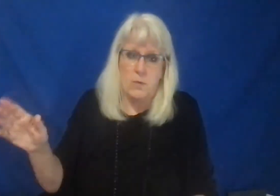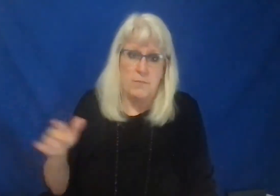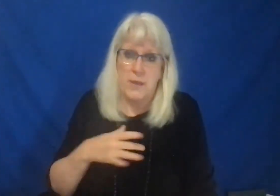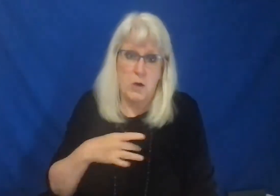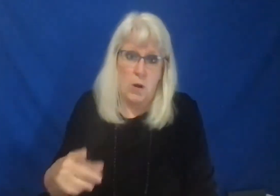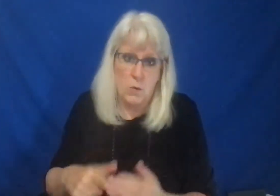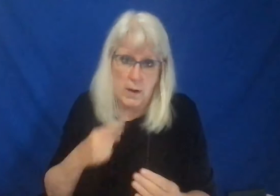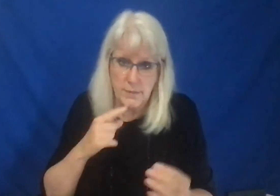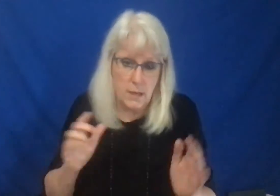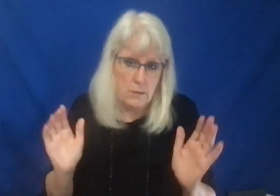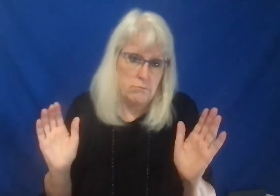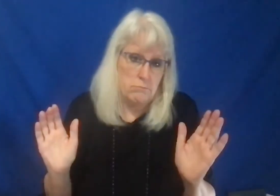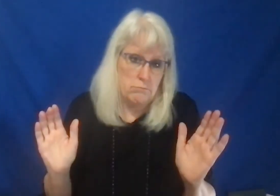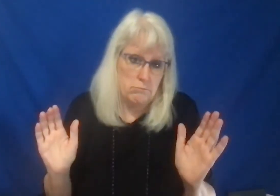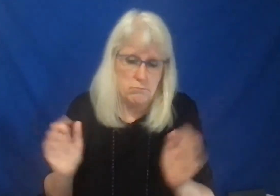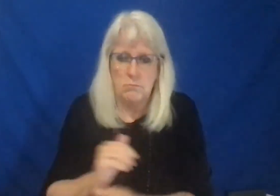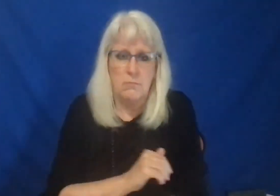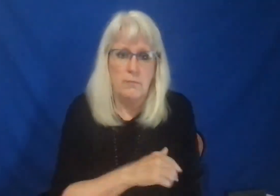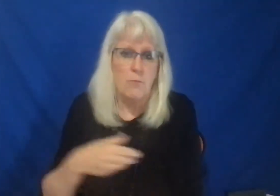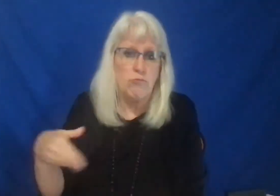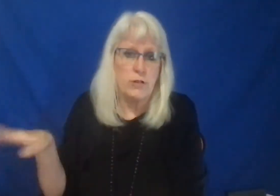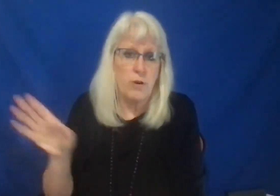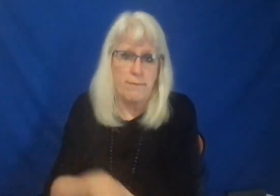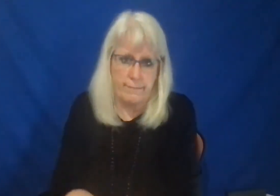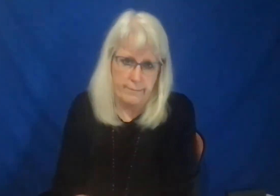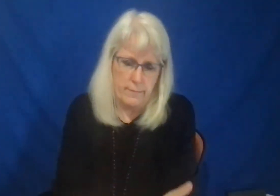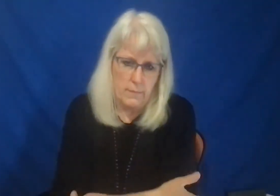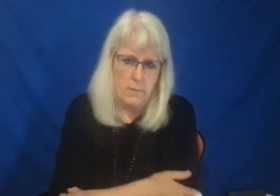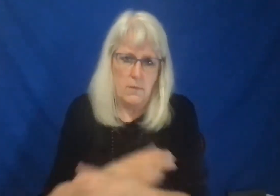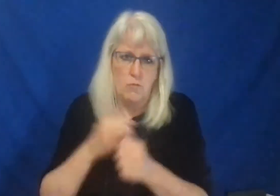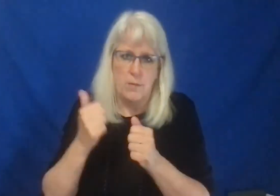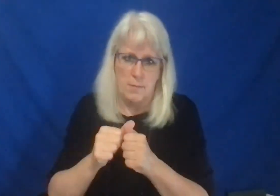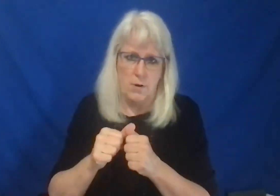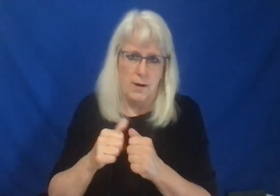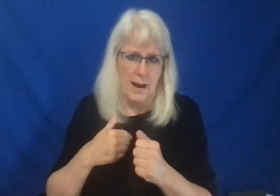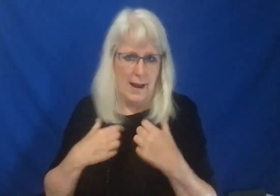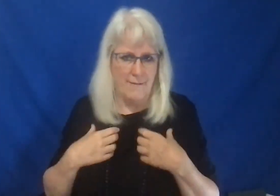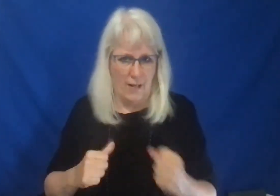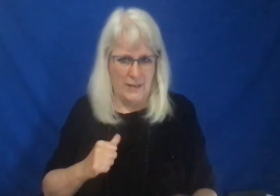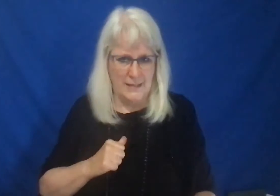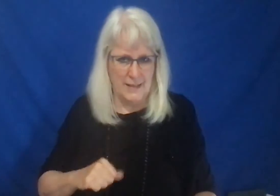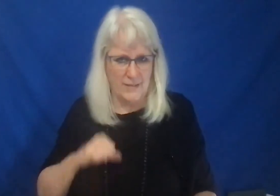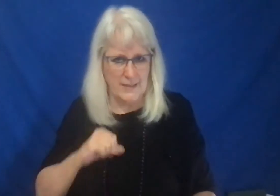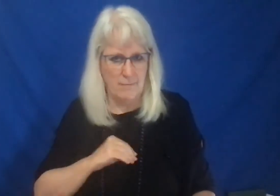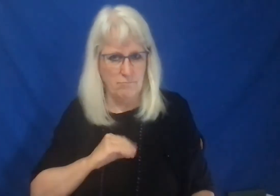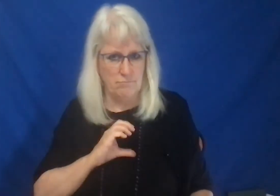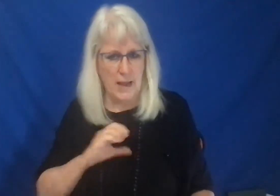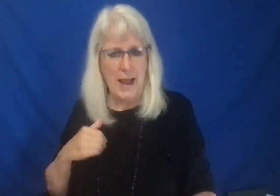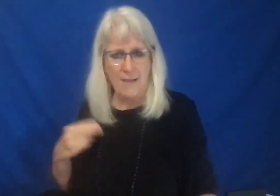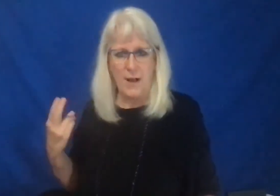saying, and brush that off, and remember that I have healthy self-esteem and a God of my understanding, and let that go. But